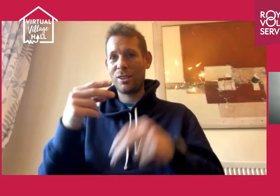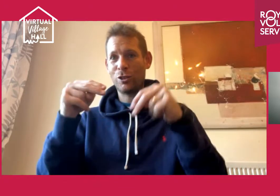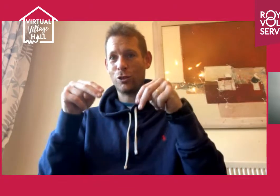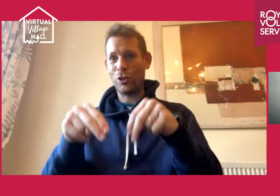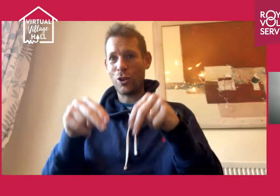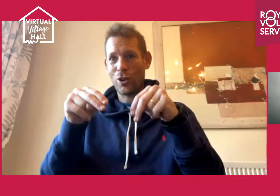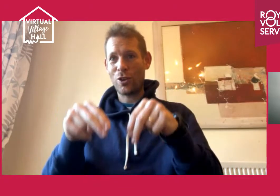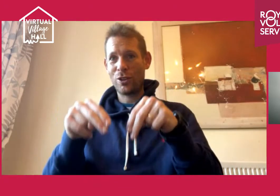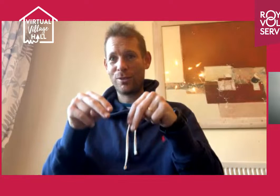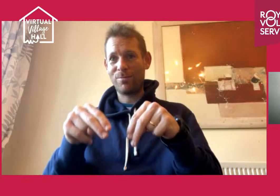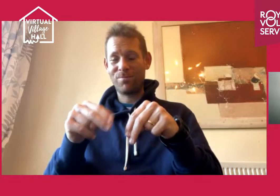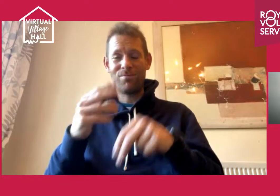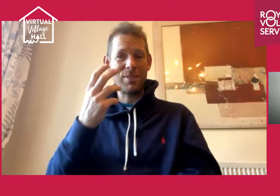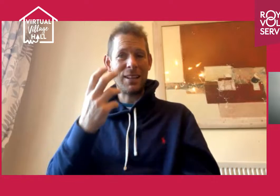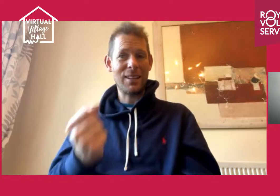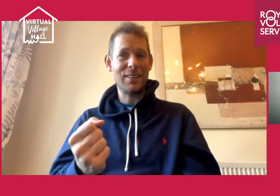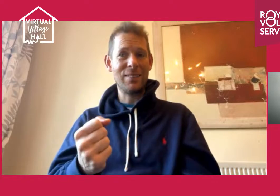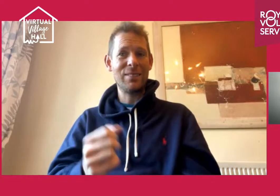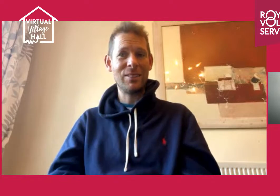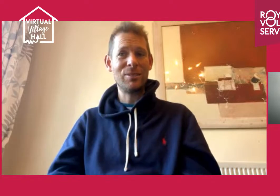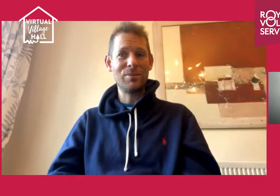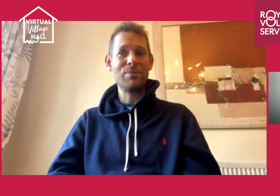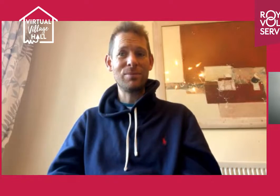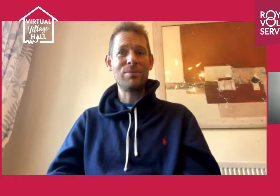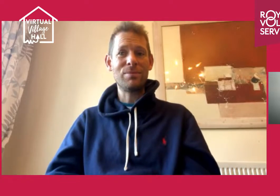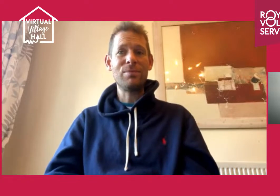Or you could sign, I have one dog.